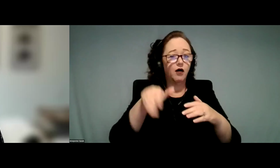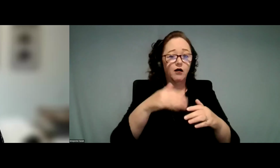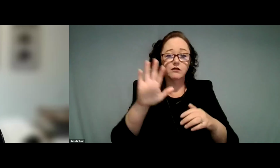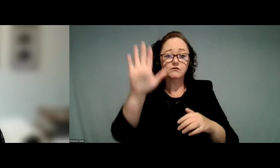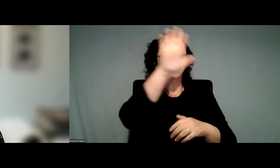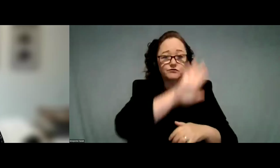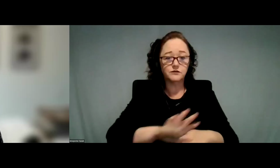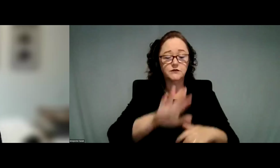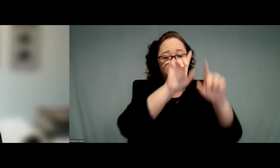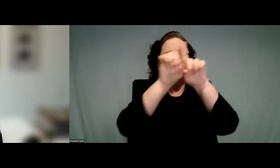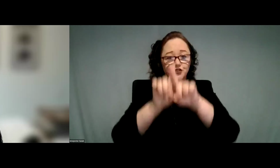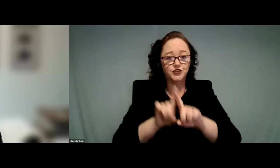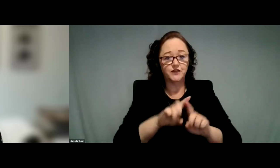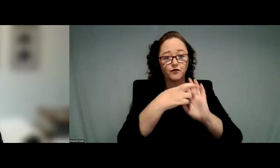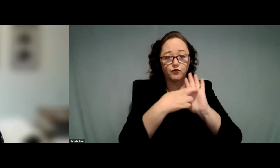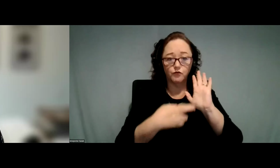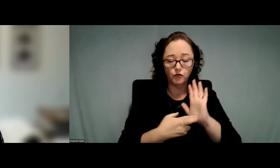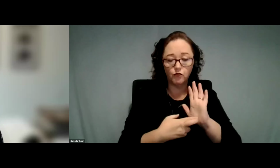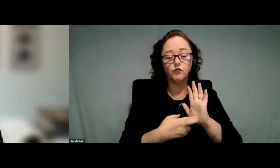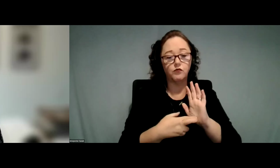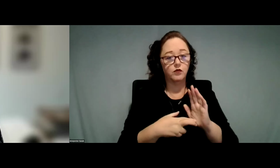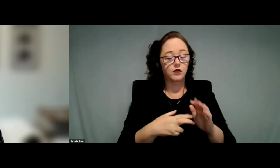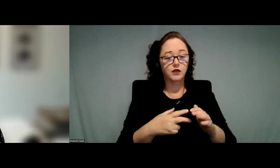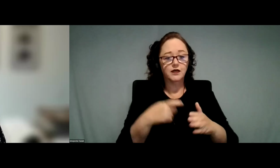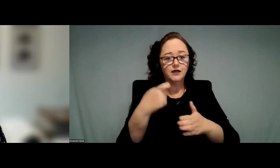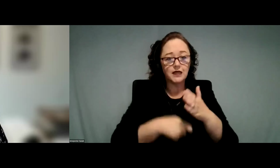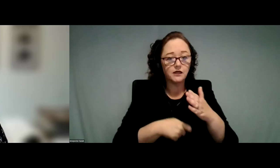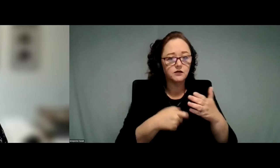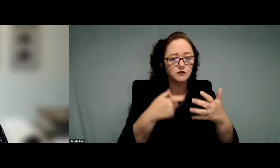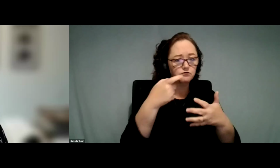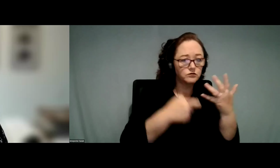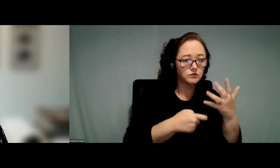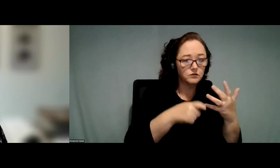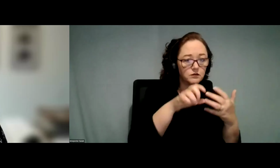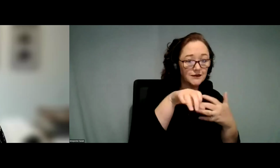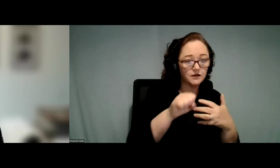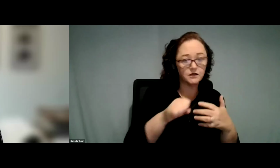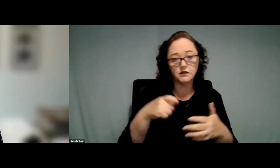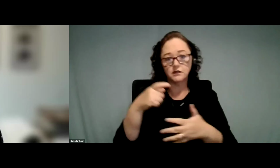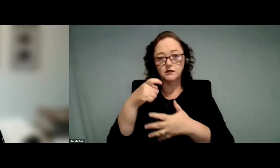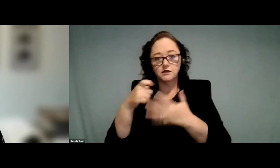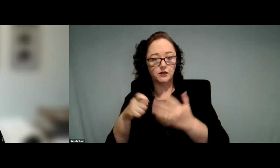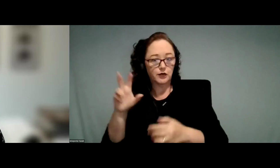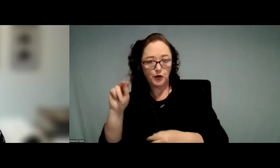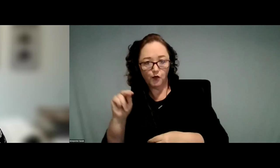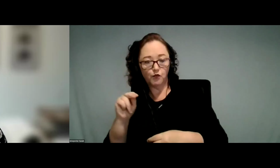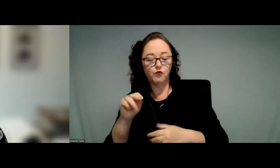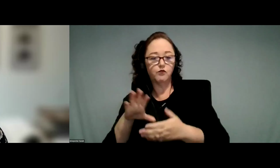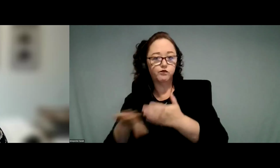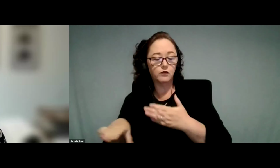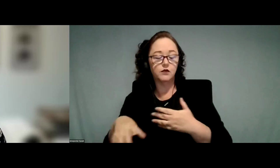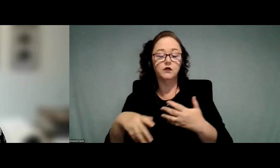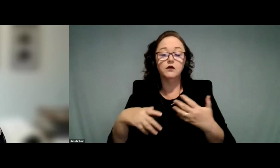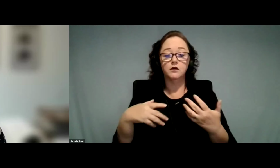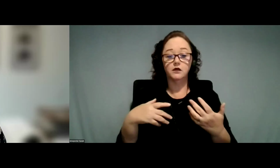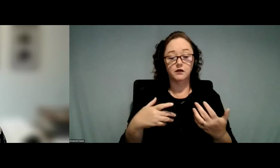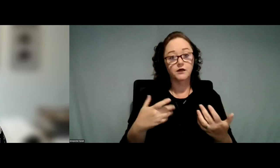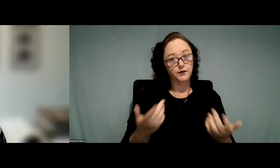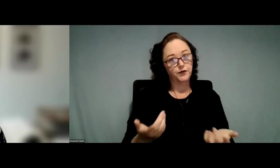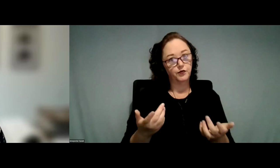collection and remission and what they tax. And that frankly keeps me in business, but also can be challenging when you're